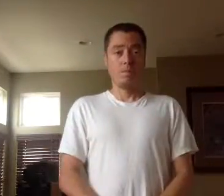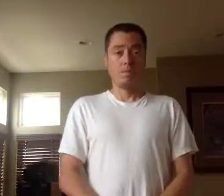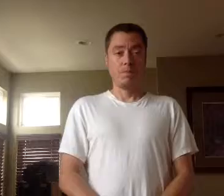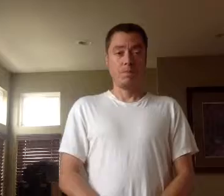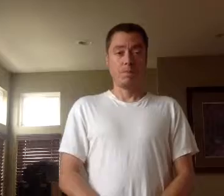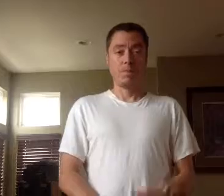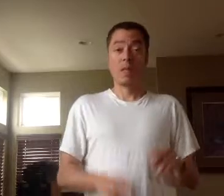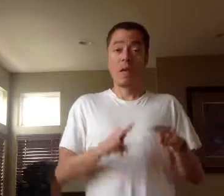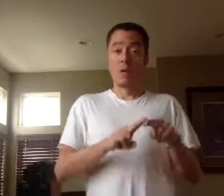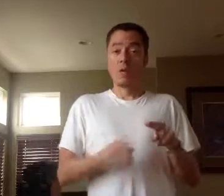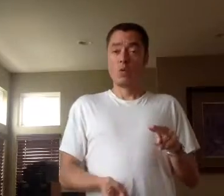reduce,